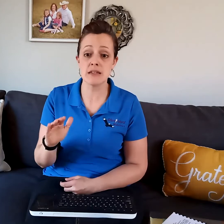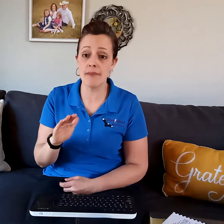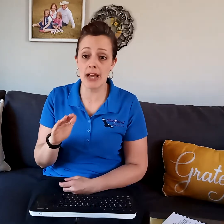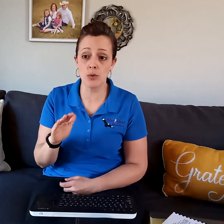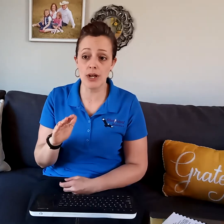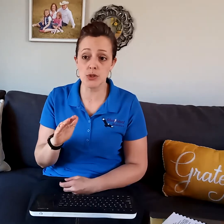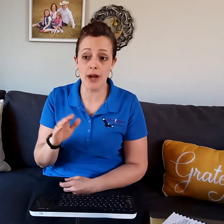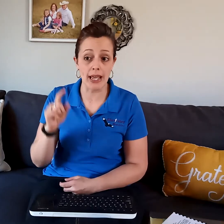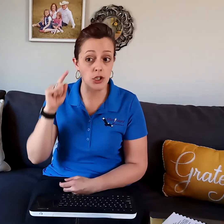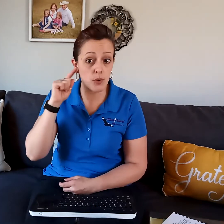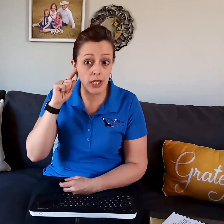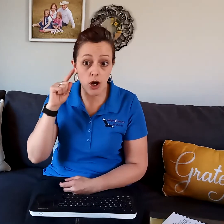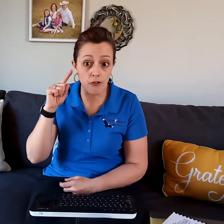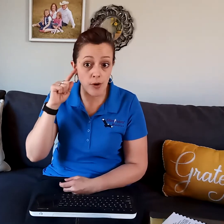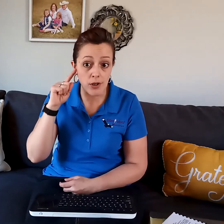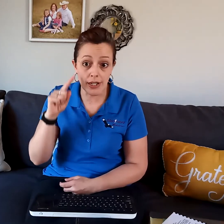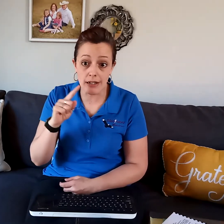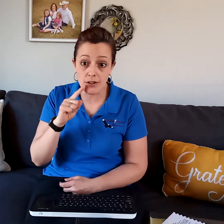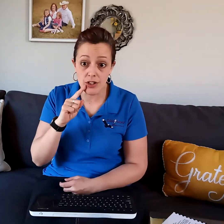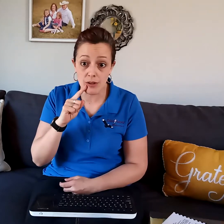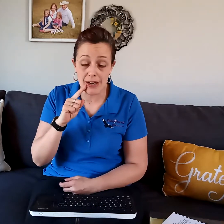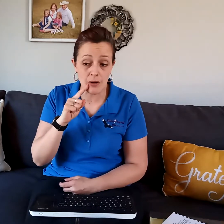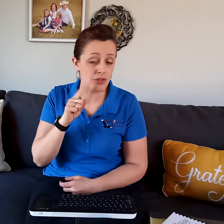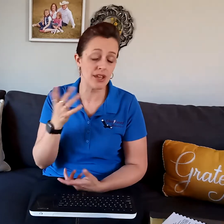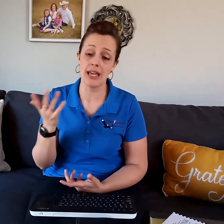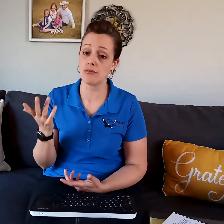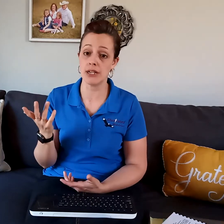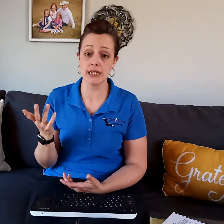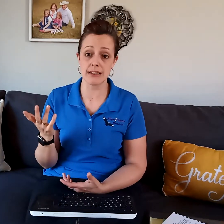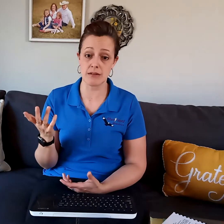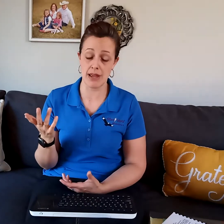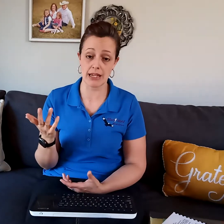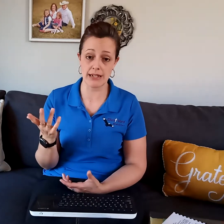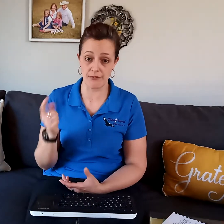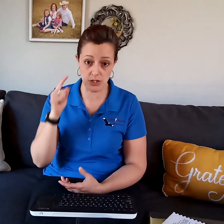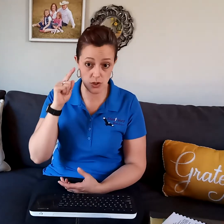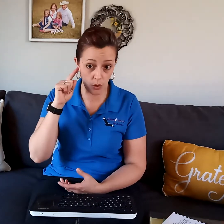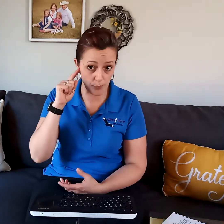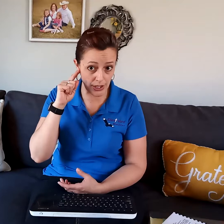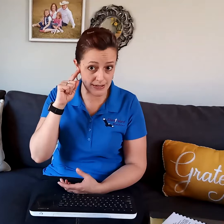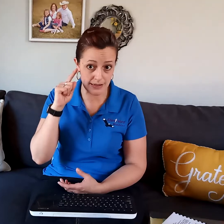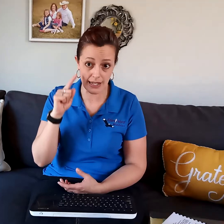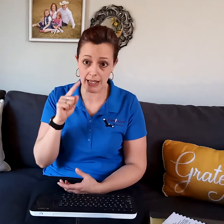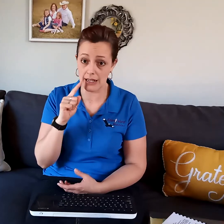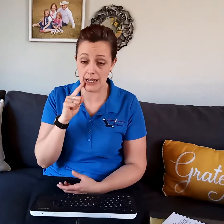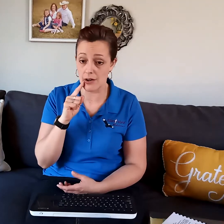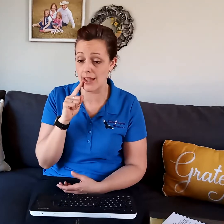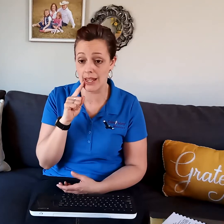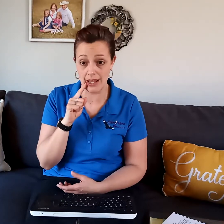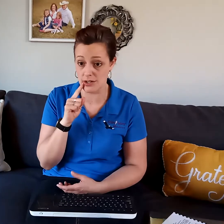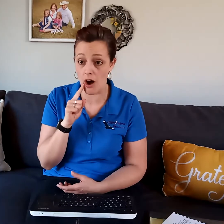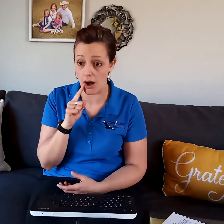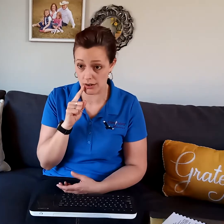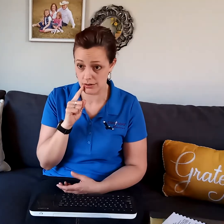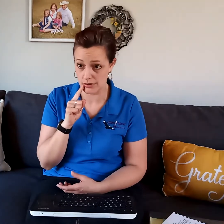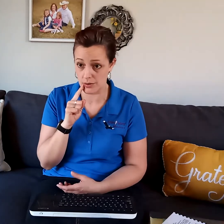matter which way. You can go from your ear to your mouth. It really doesn't make a difference. The whole point is that they can't hear and they can't talk,